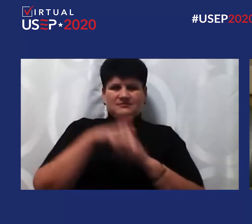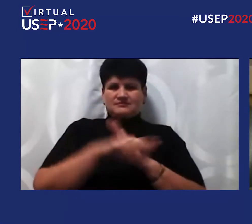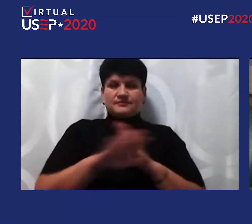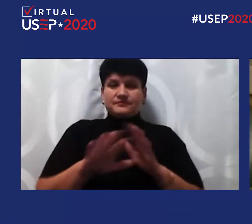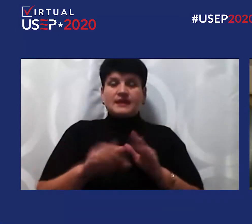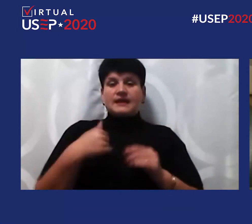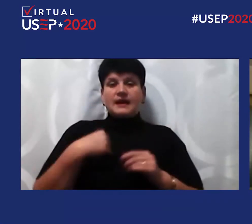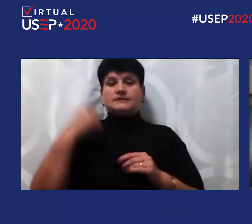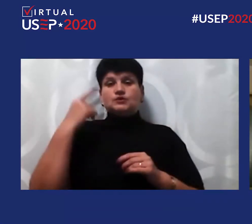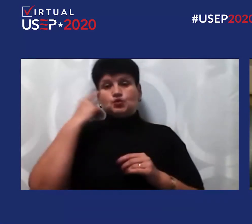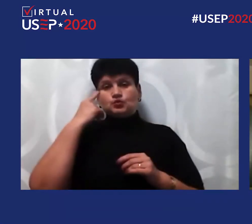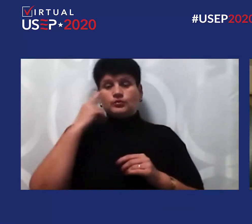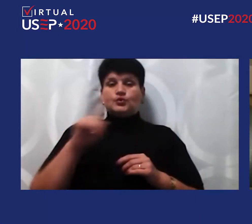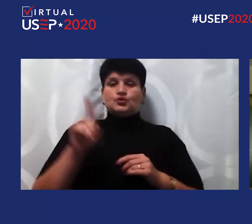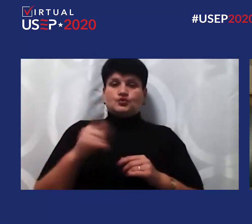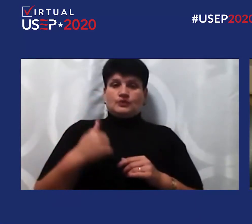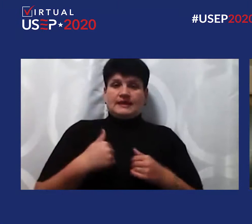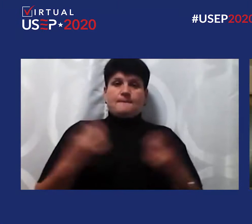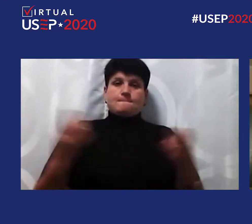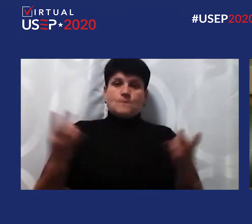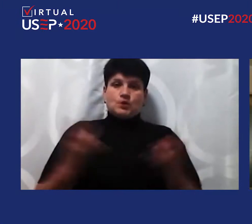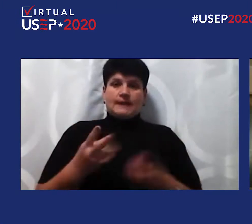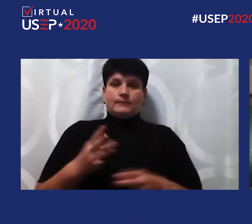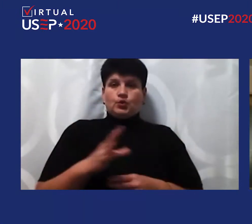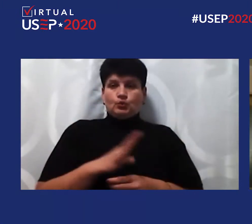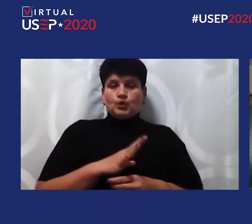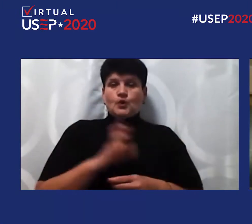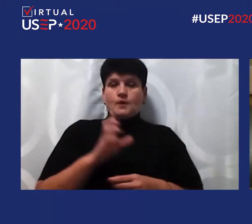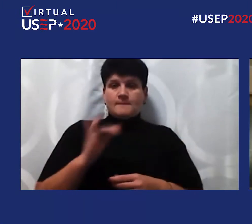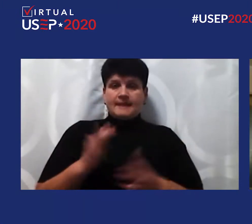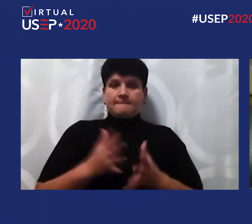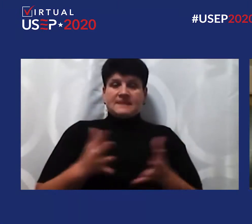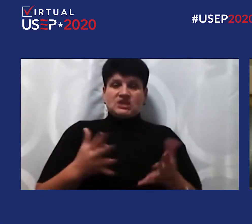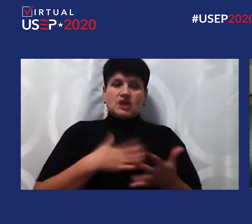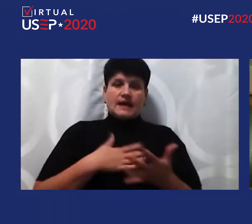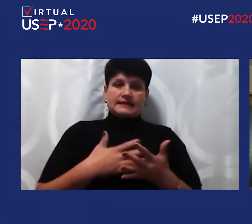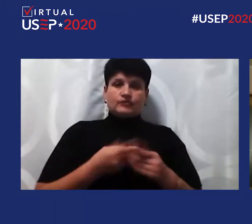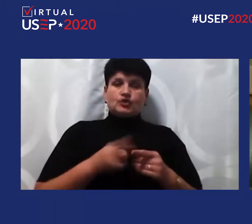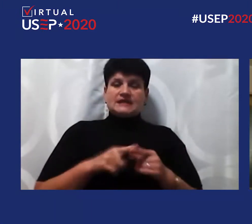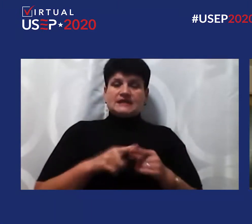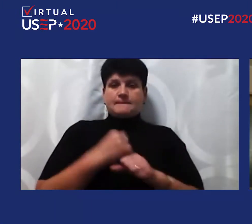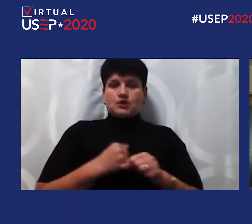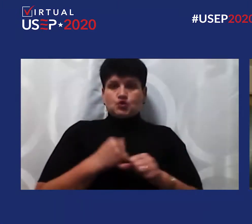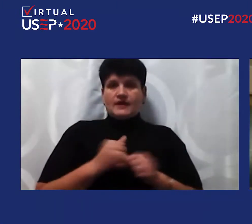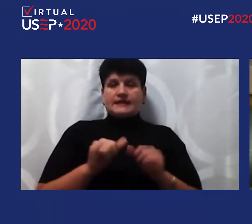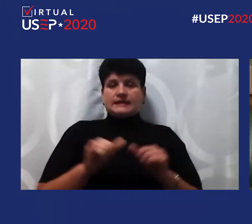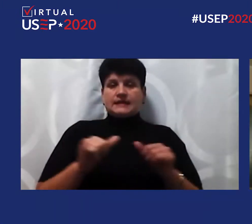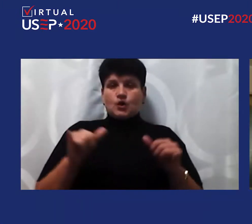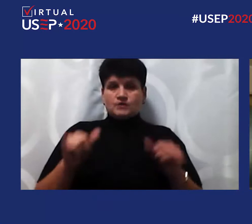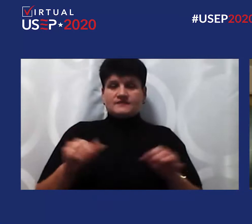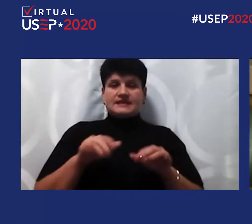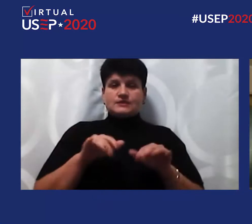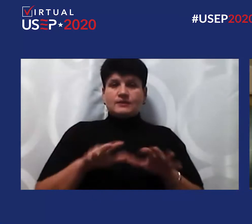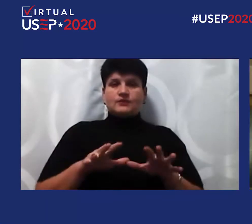no actual backup behind them. And in this respect, I believe we will have to think more about it